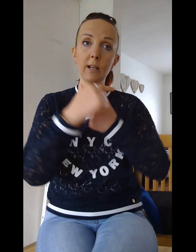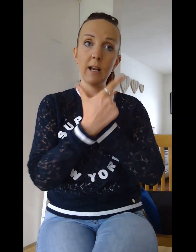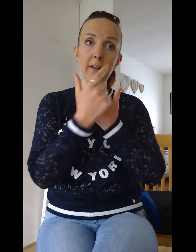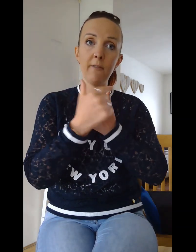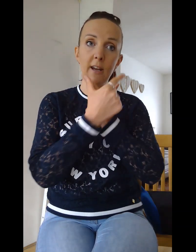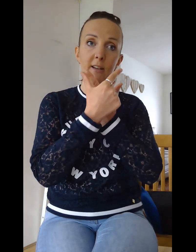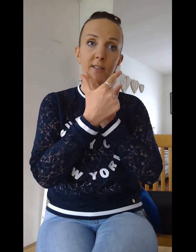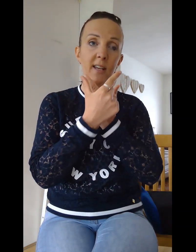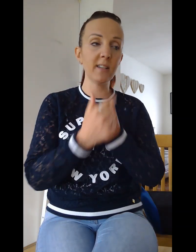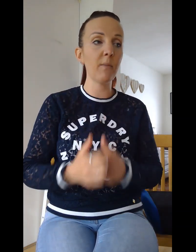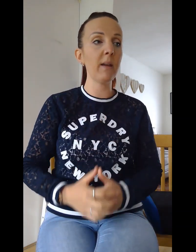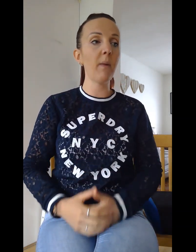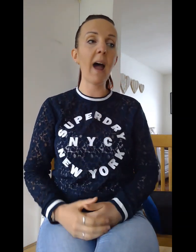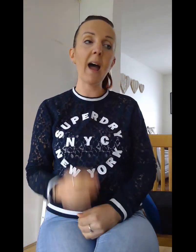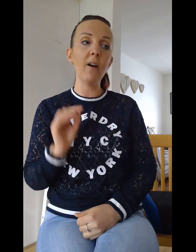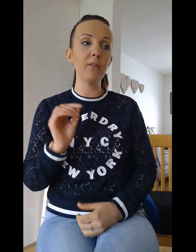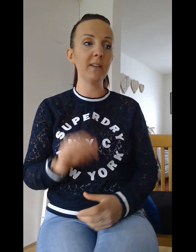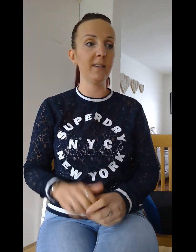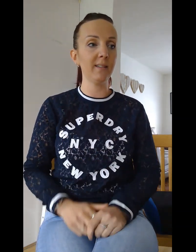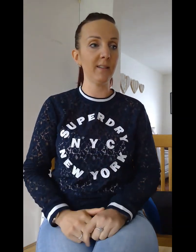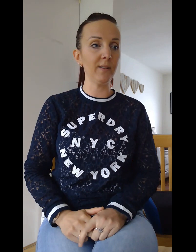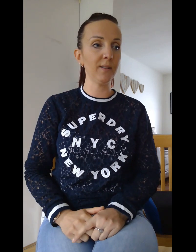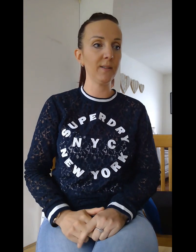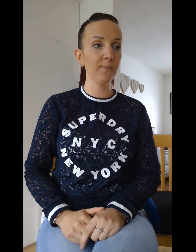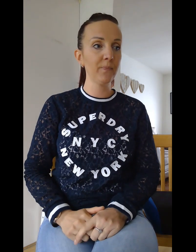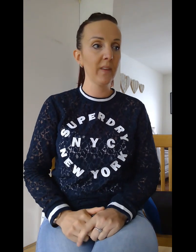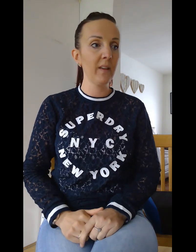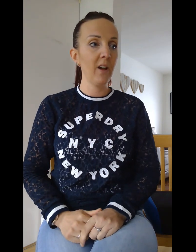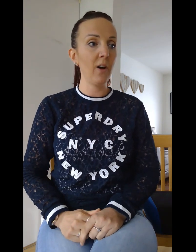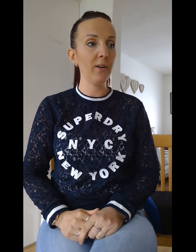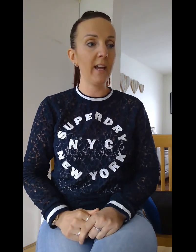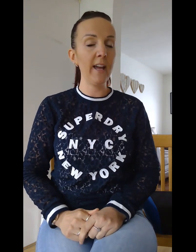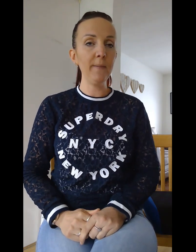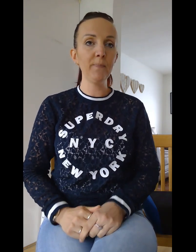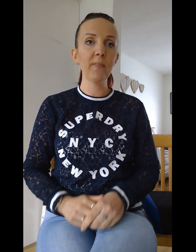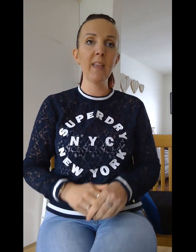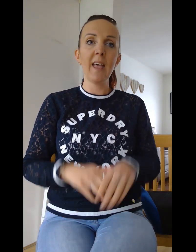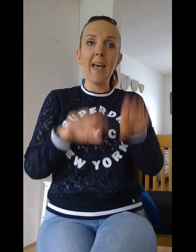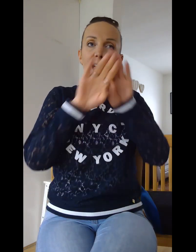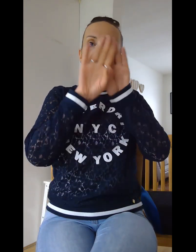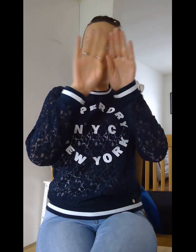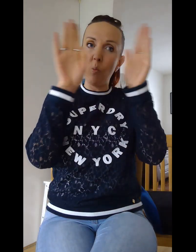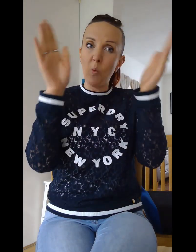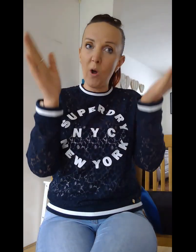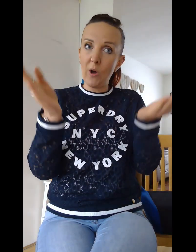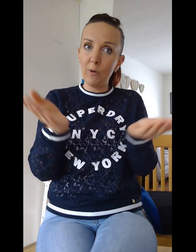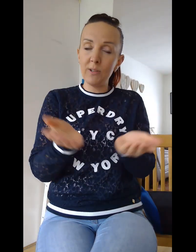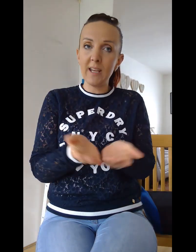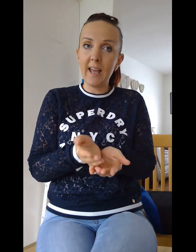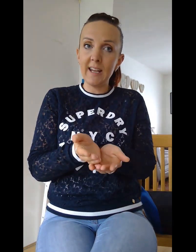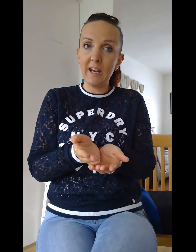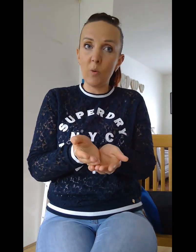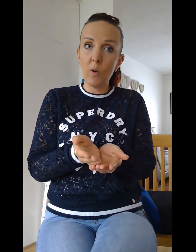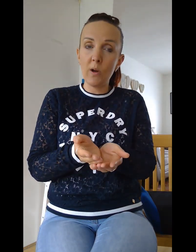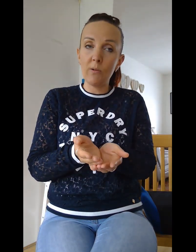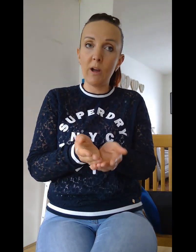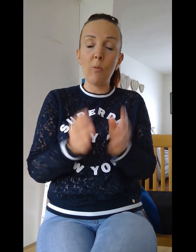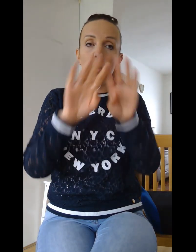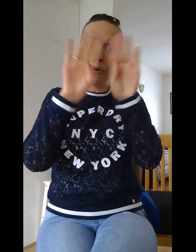laughing, because that's the main part of that sentence. Okay, World, again, in a